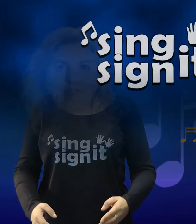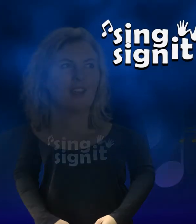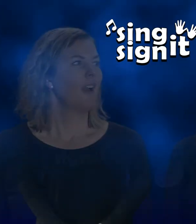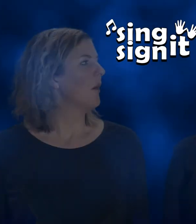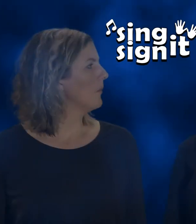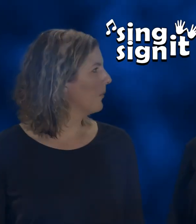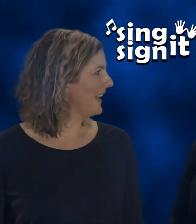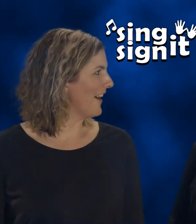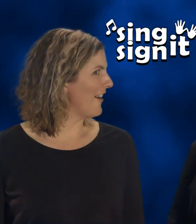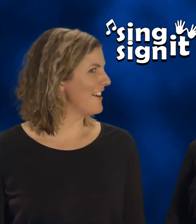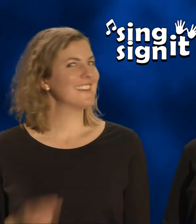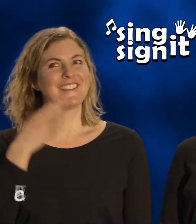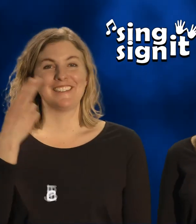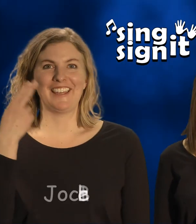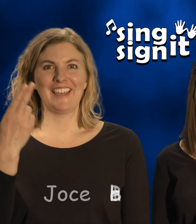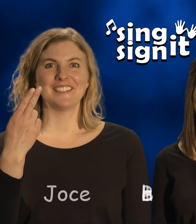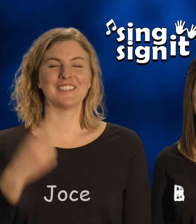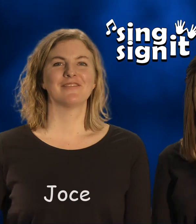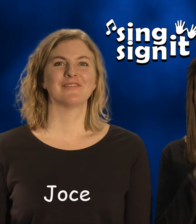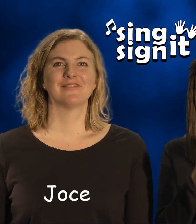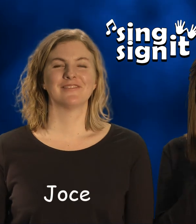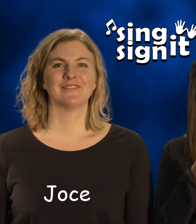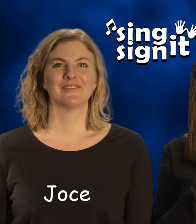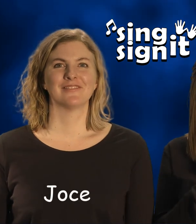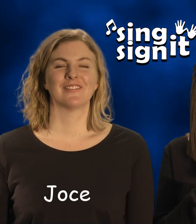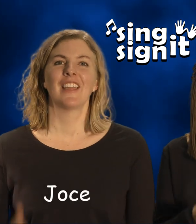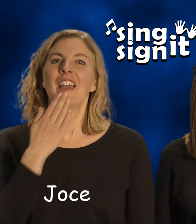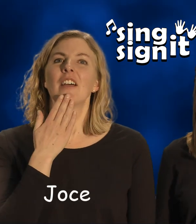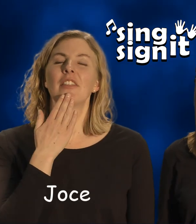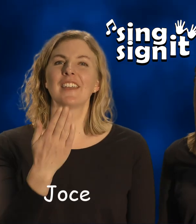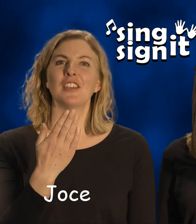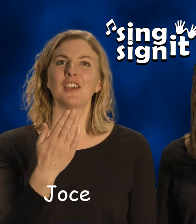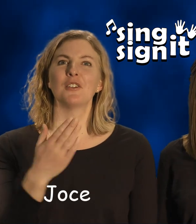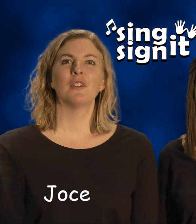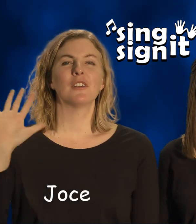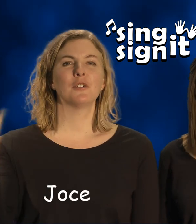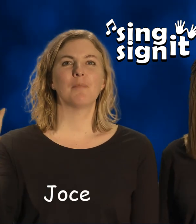We are Sing It and Sign It. Thank you, goodbye.